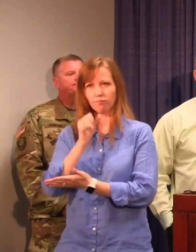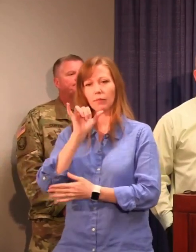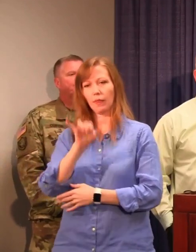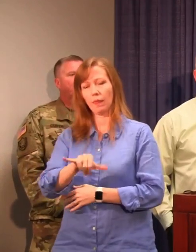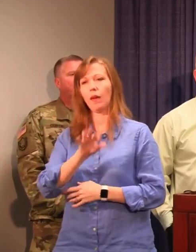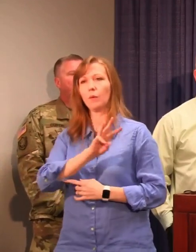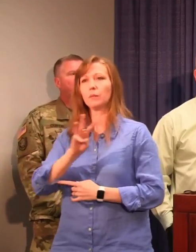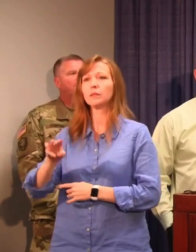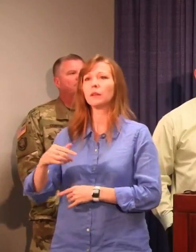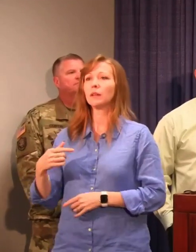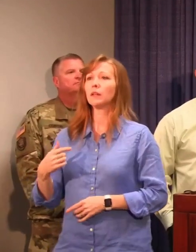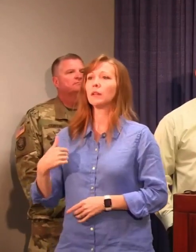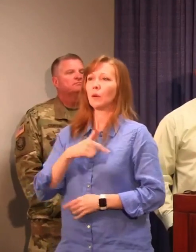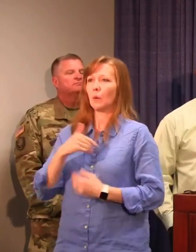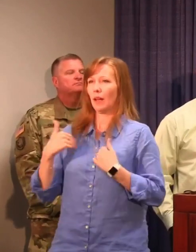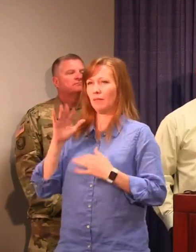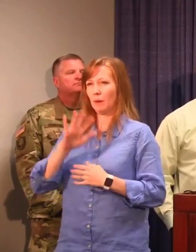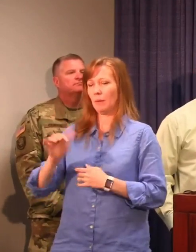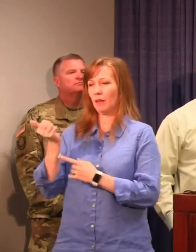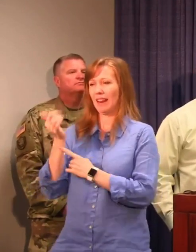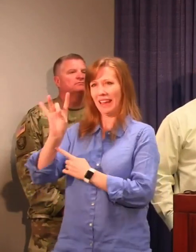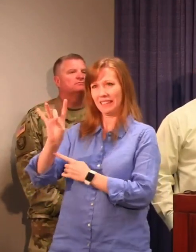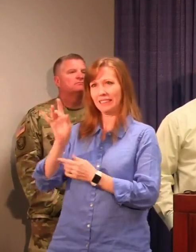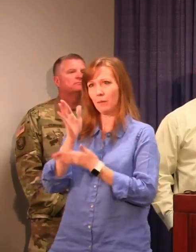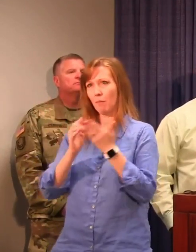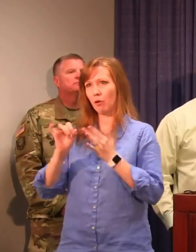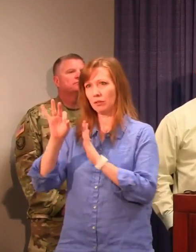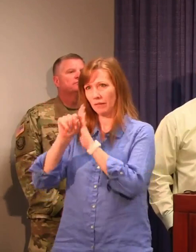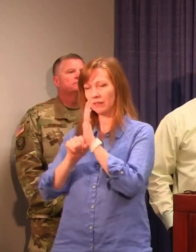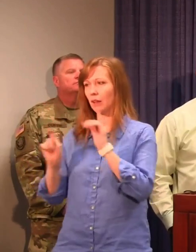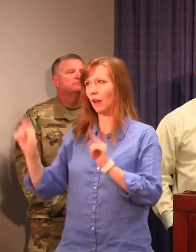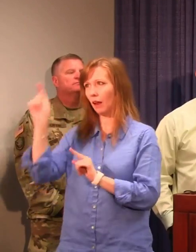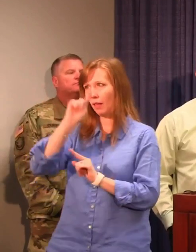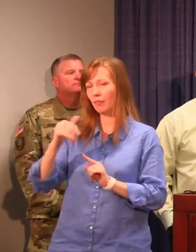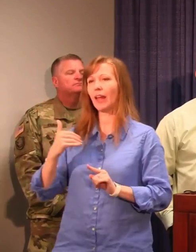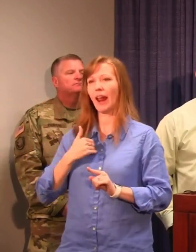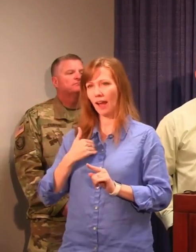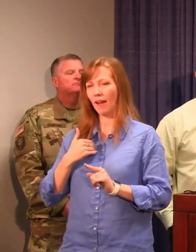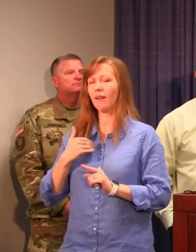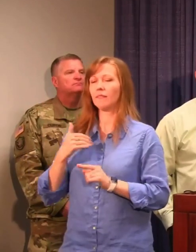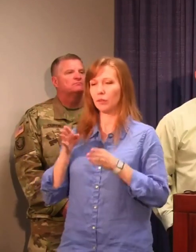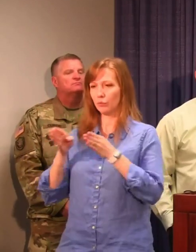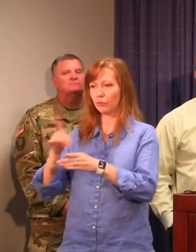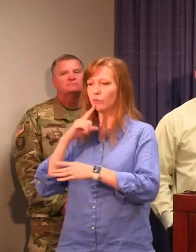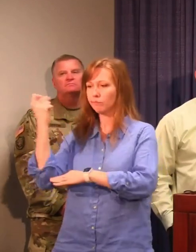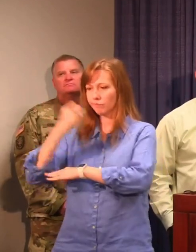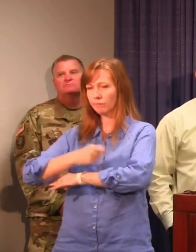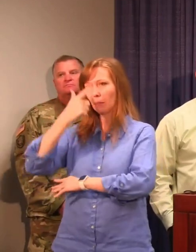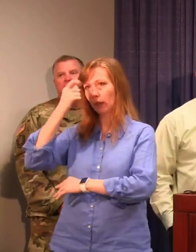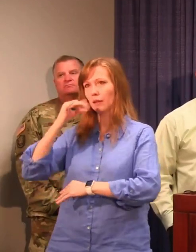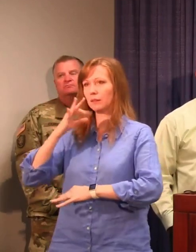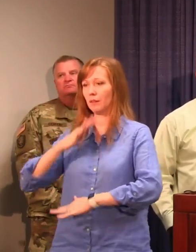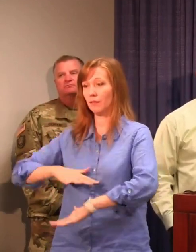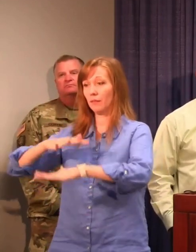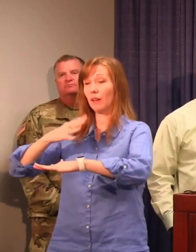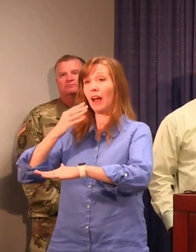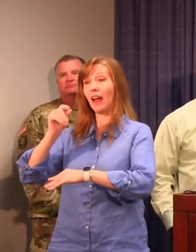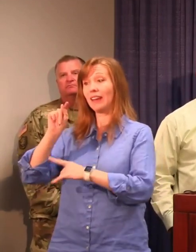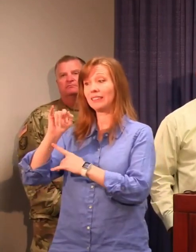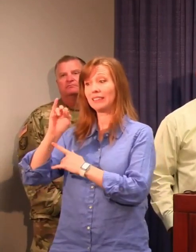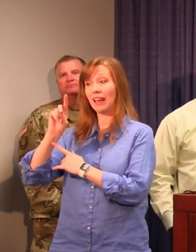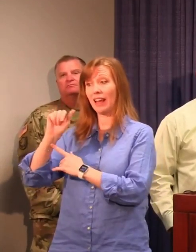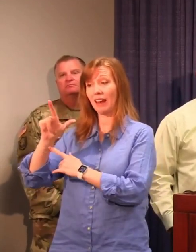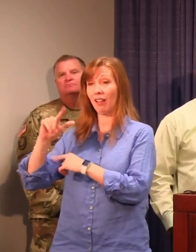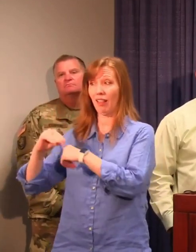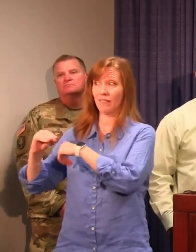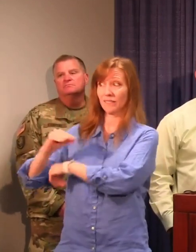portion of the state that have a road closure on them because of high water. And because of the tidal effect, that could go up or go down